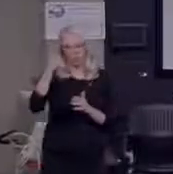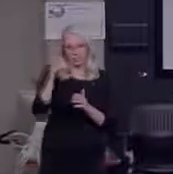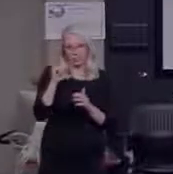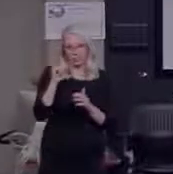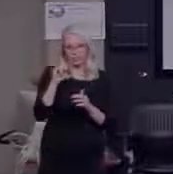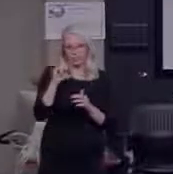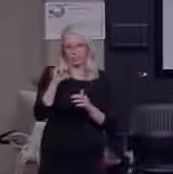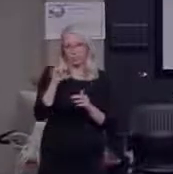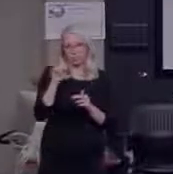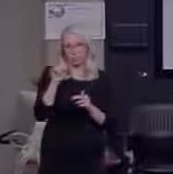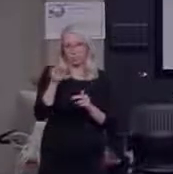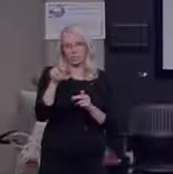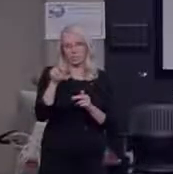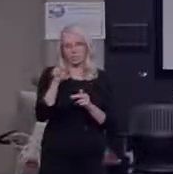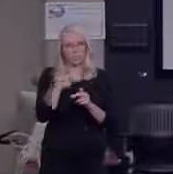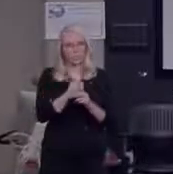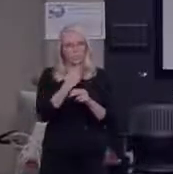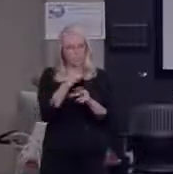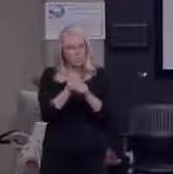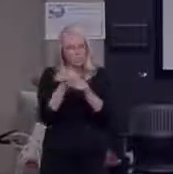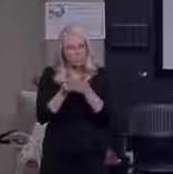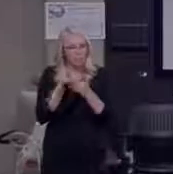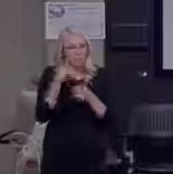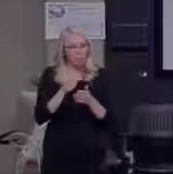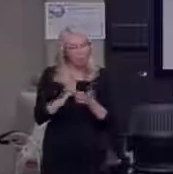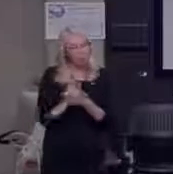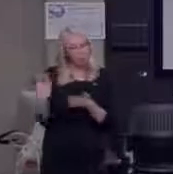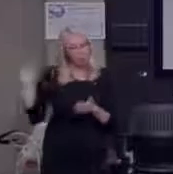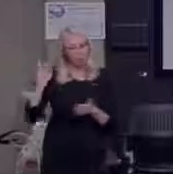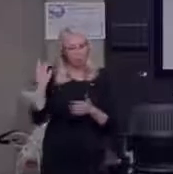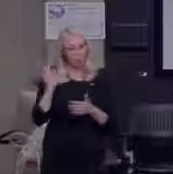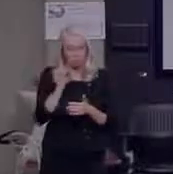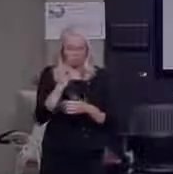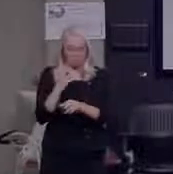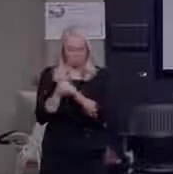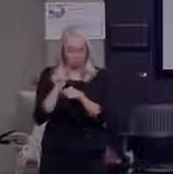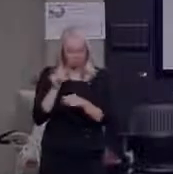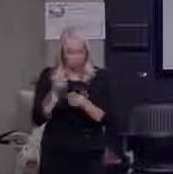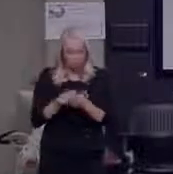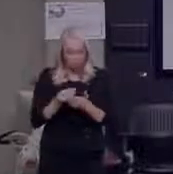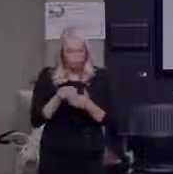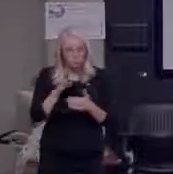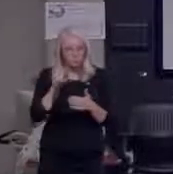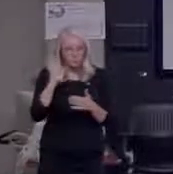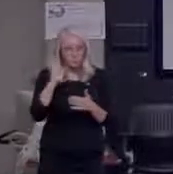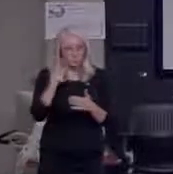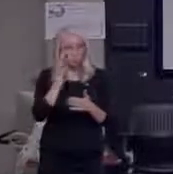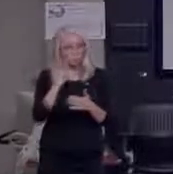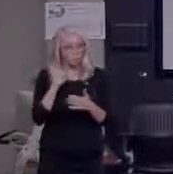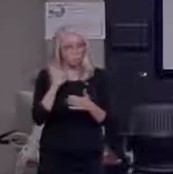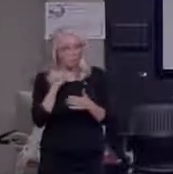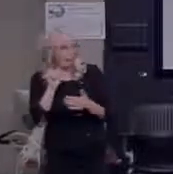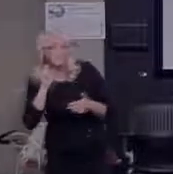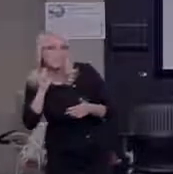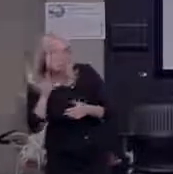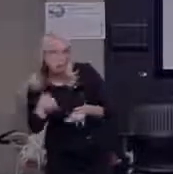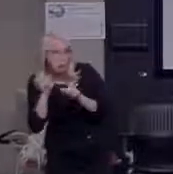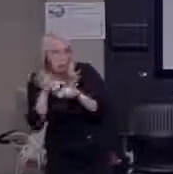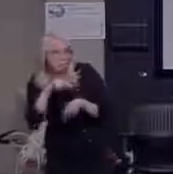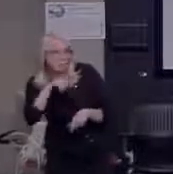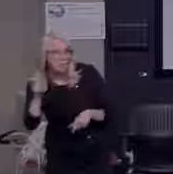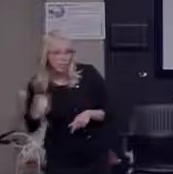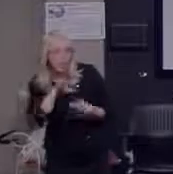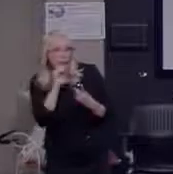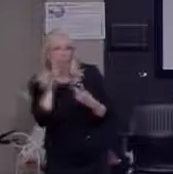received funding for about 3 weeks ago. Looks like it will be at least in Philadelphia and